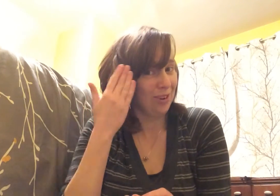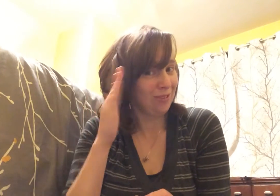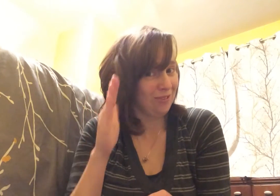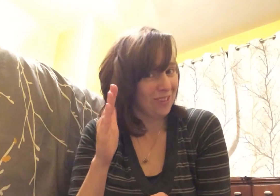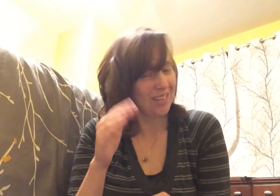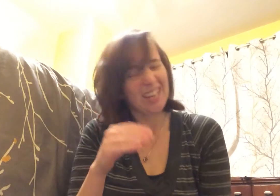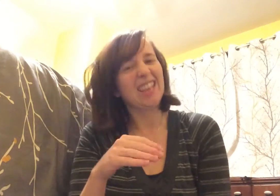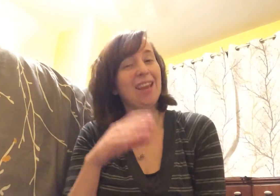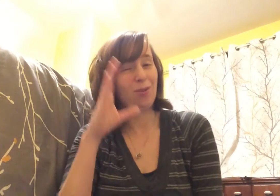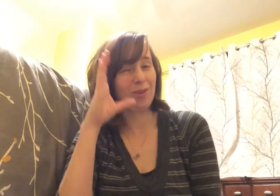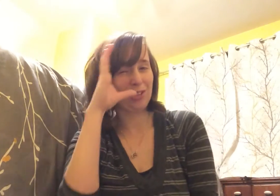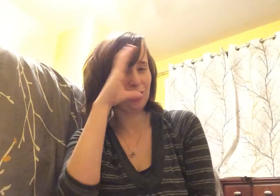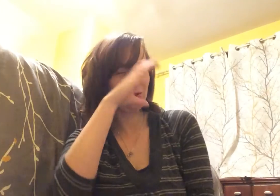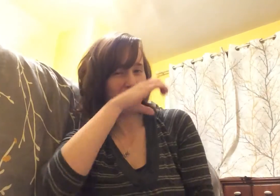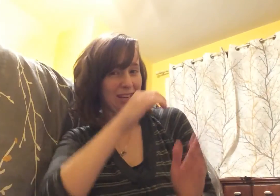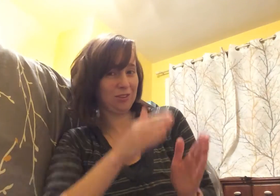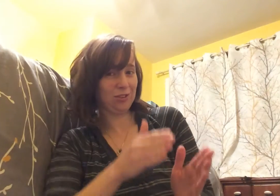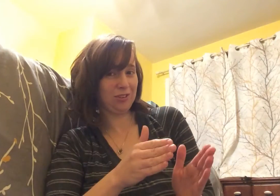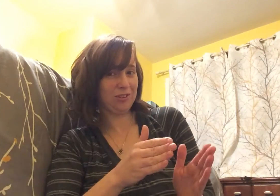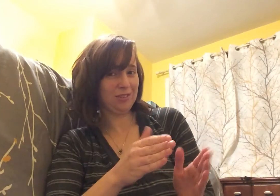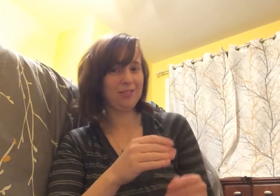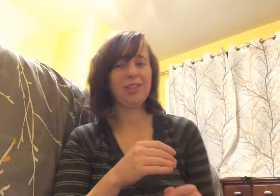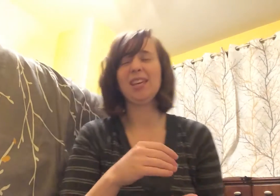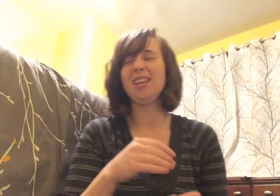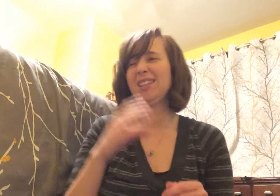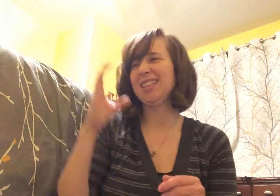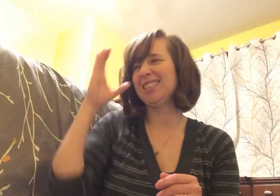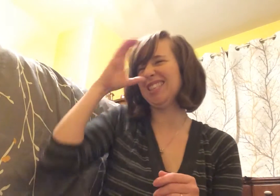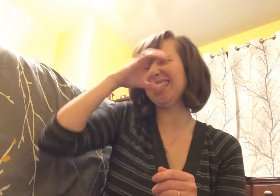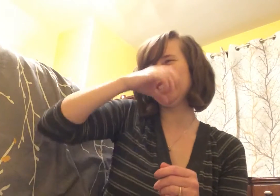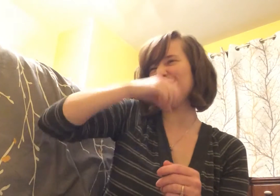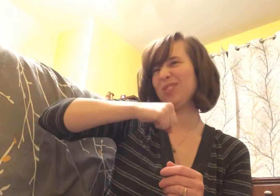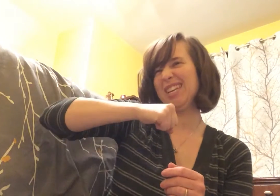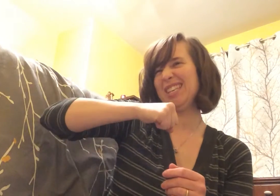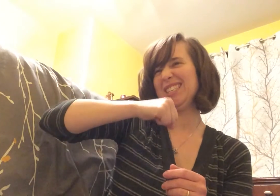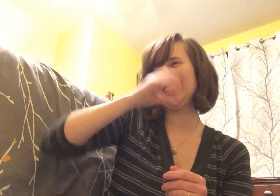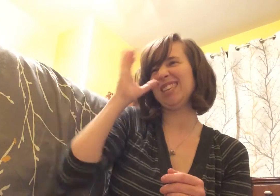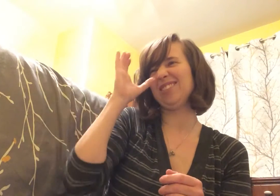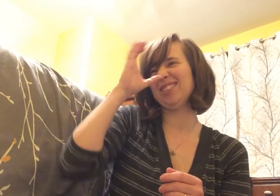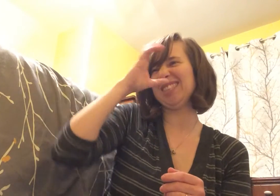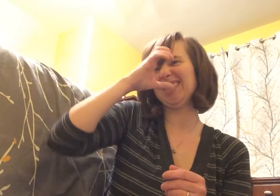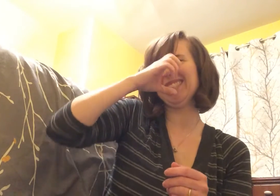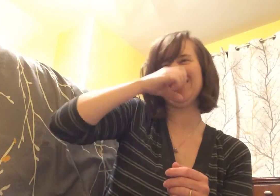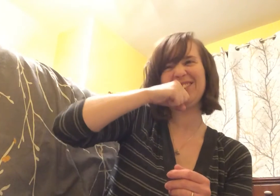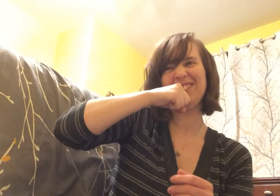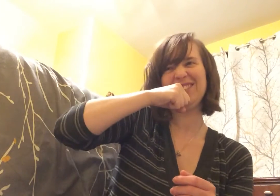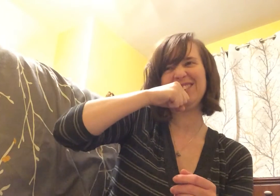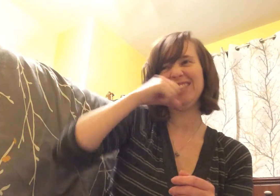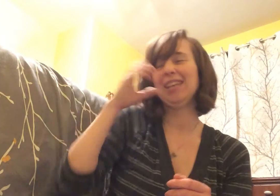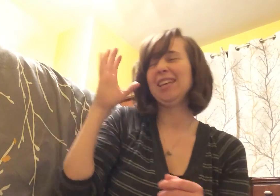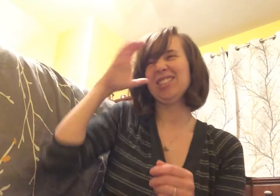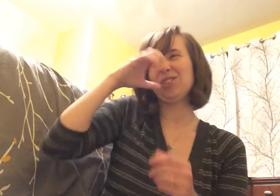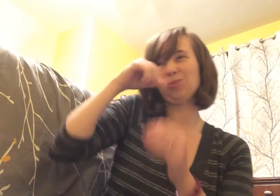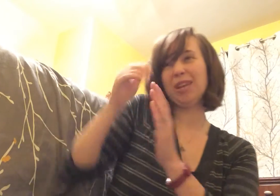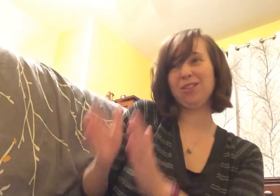know, and they are a stranger. Okay, that's strange. Like you're just not sure.